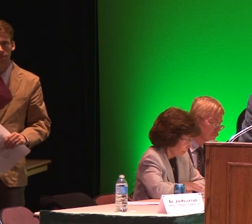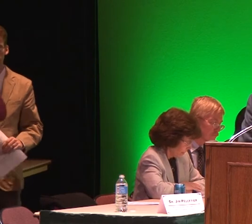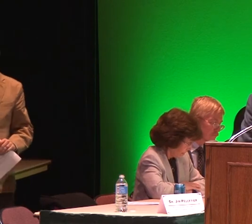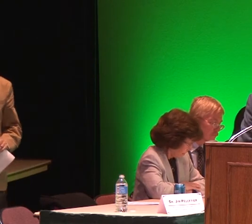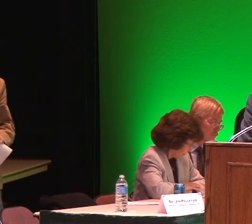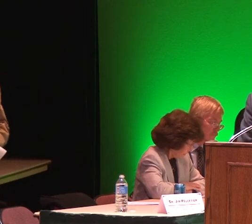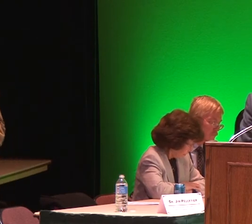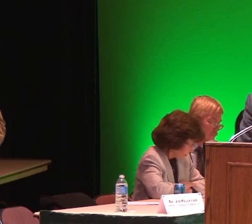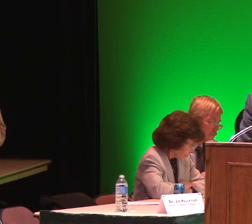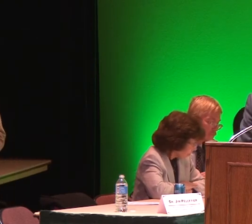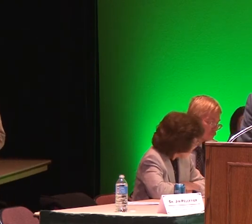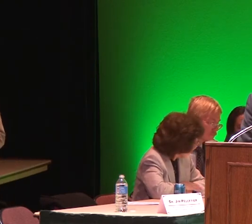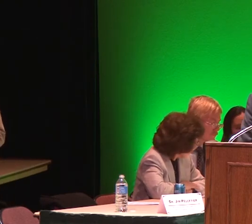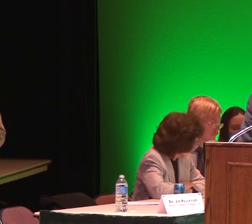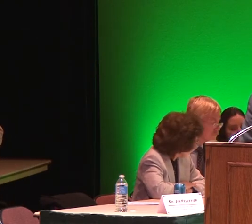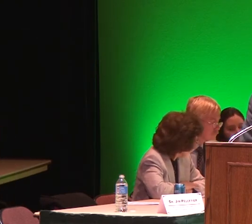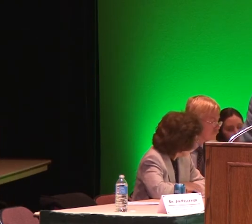place